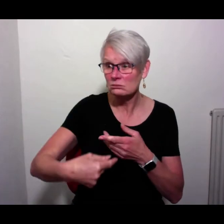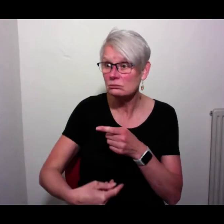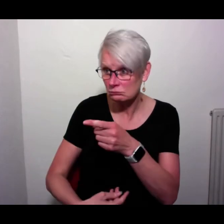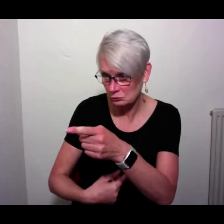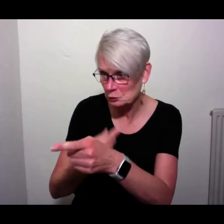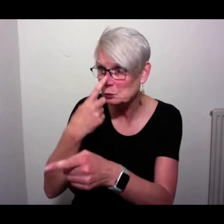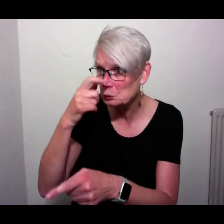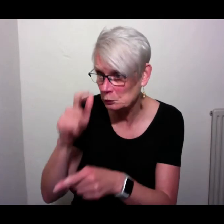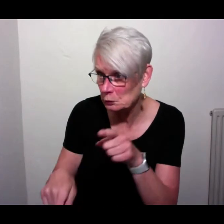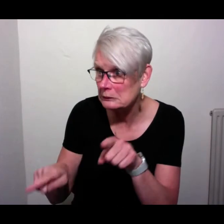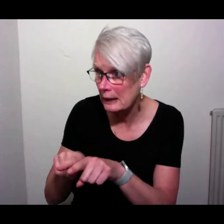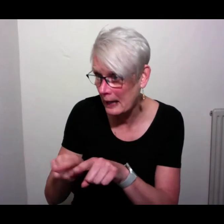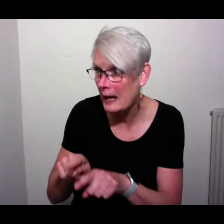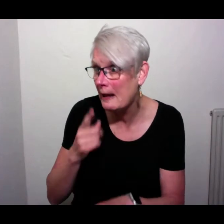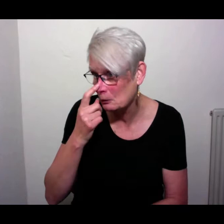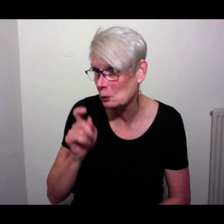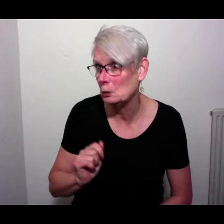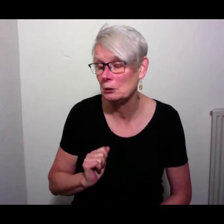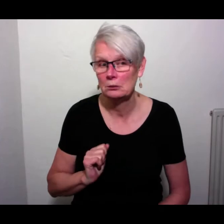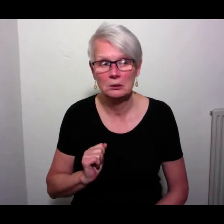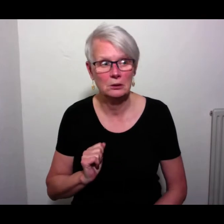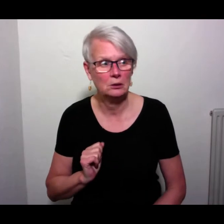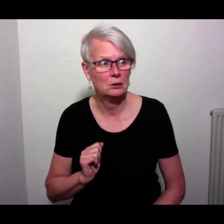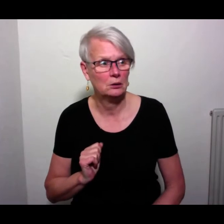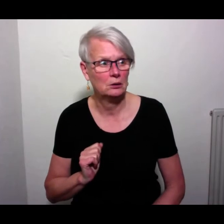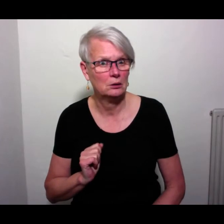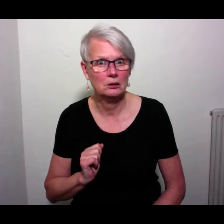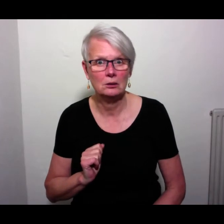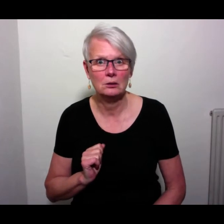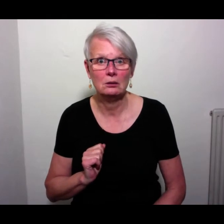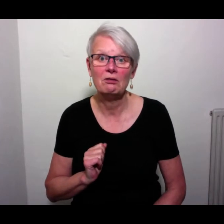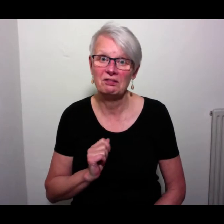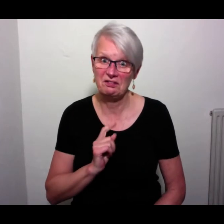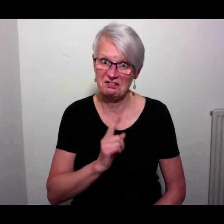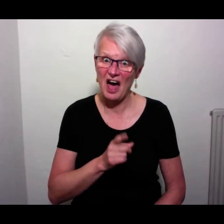are making a fortune. You could do that.